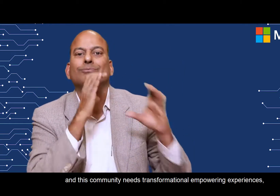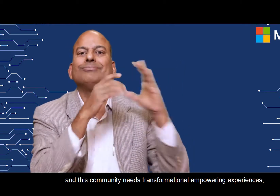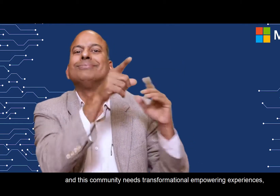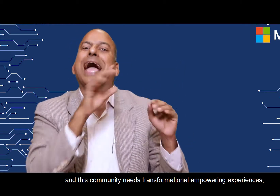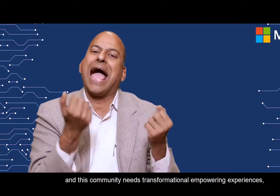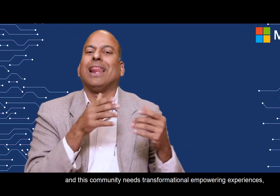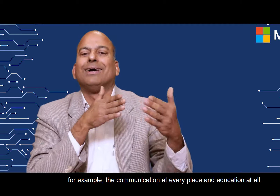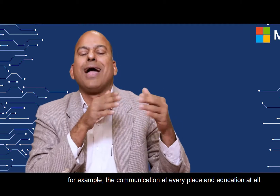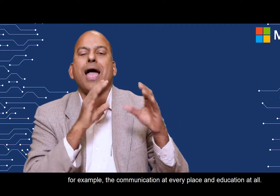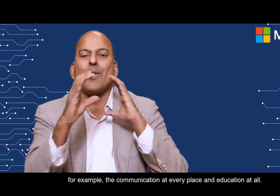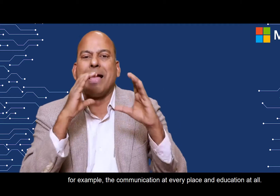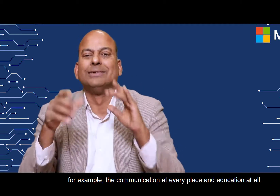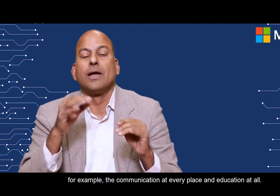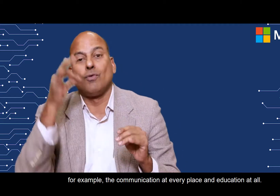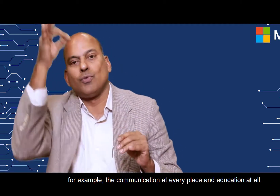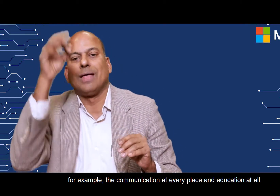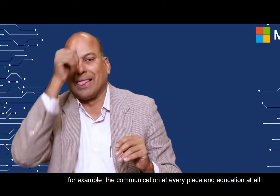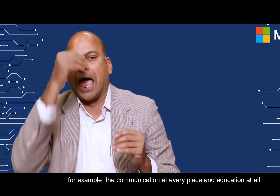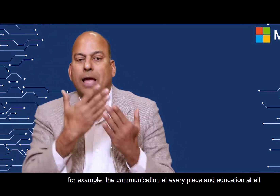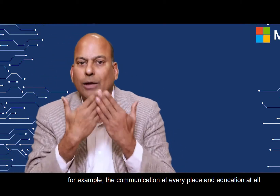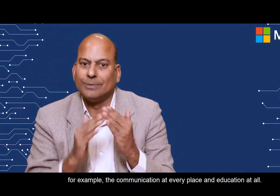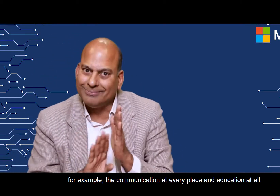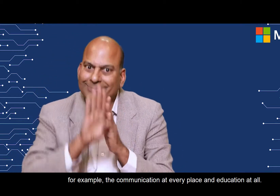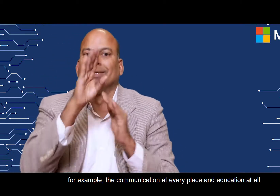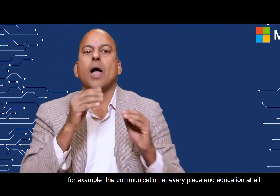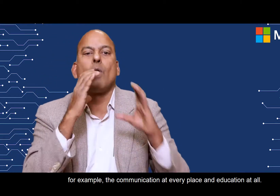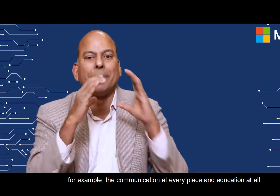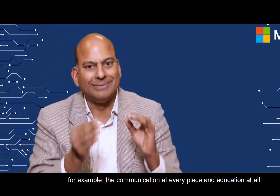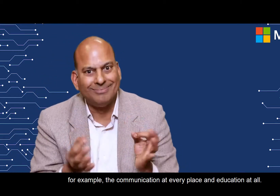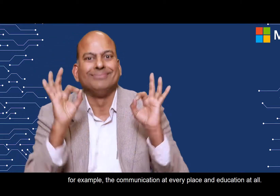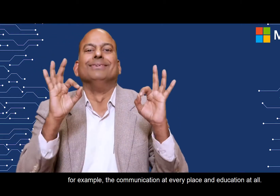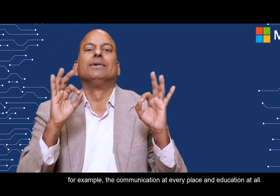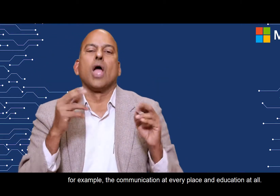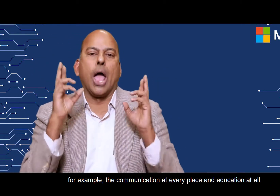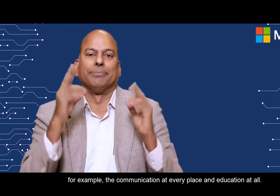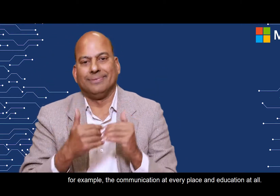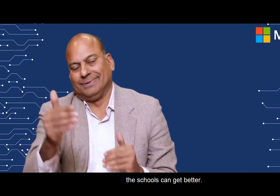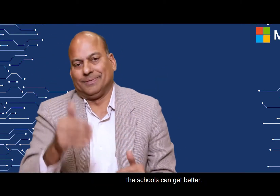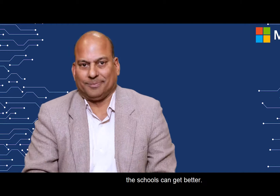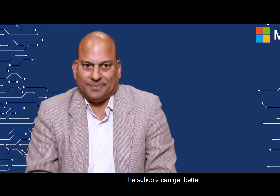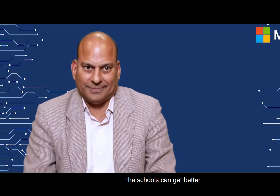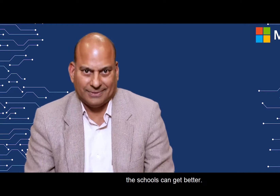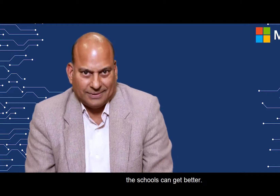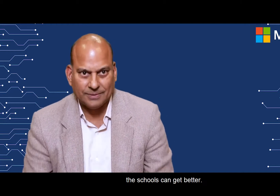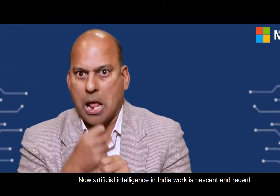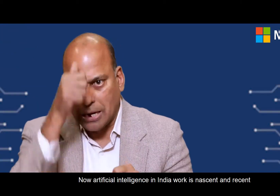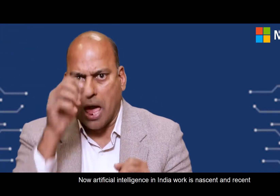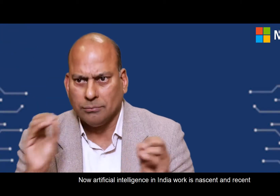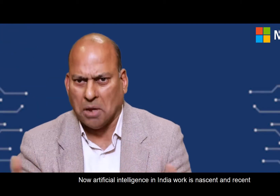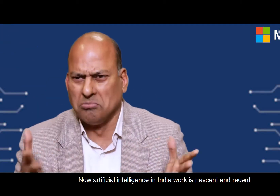empowering experiences. For example, the communication at every place and education at all the schools can get better. Artificial